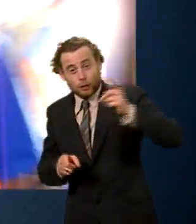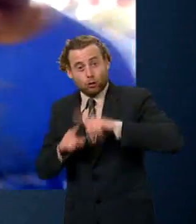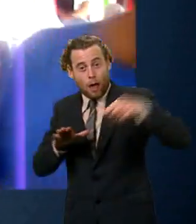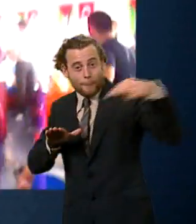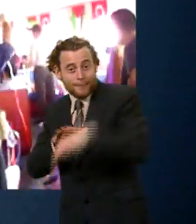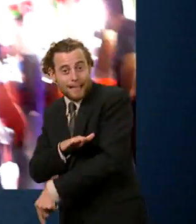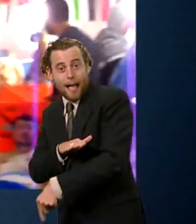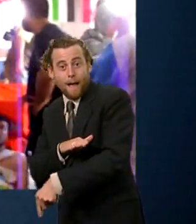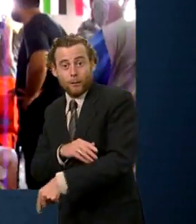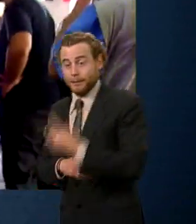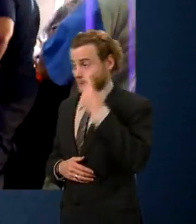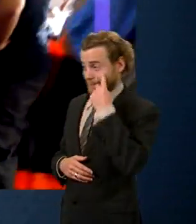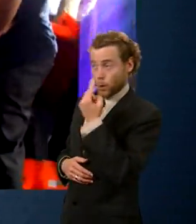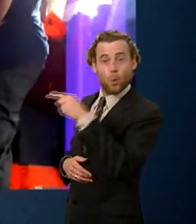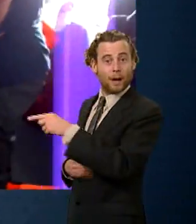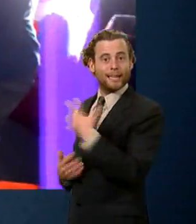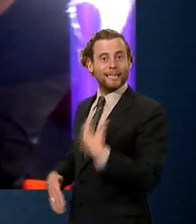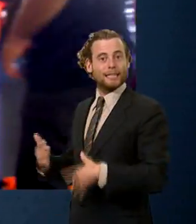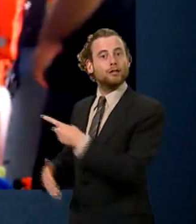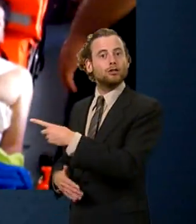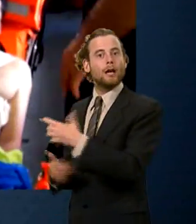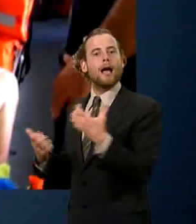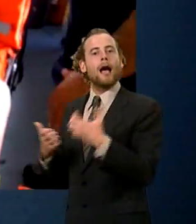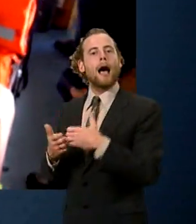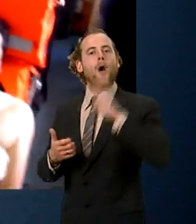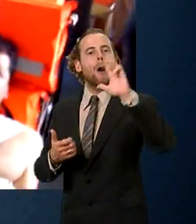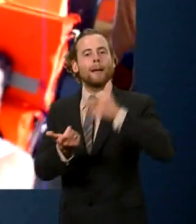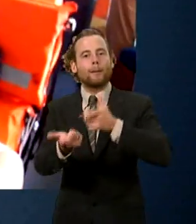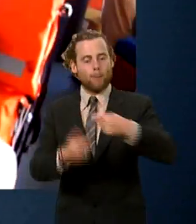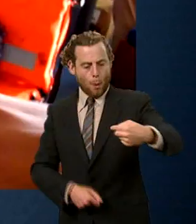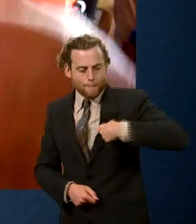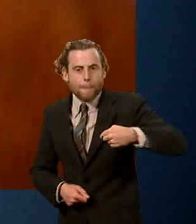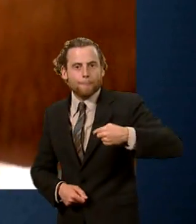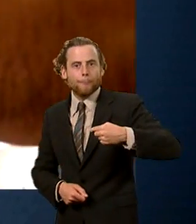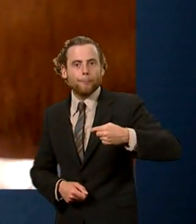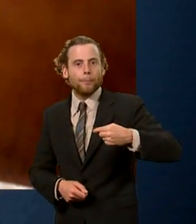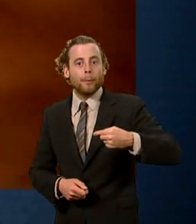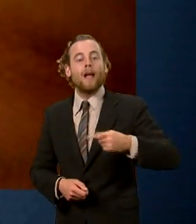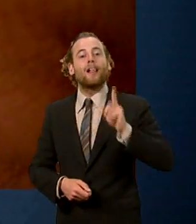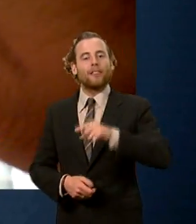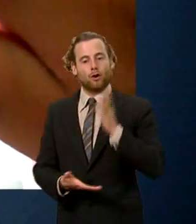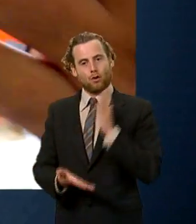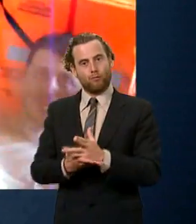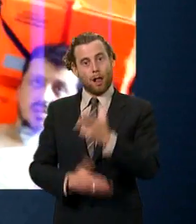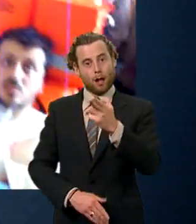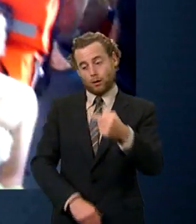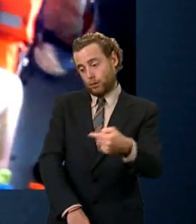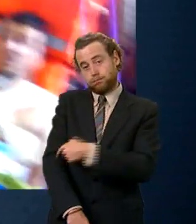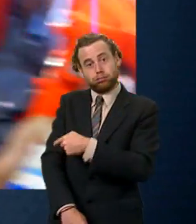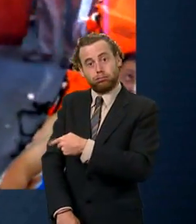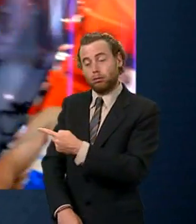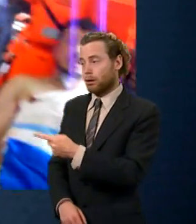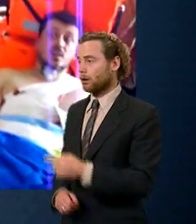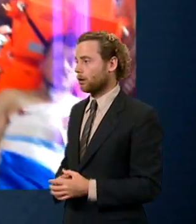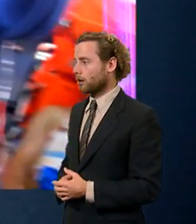Amongst the casualties was Fatih, hit in the chest by paintball pellets, in the arm by a live round.